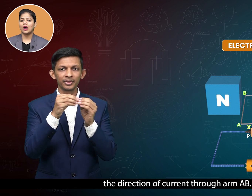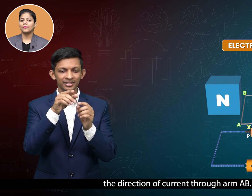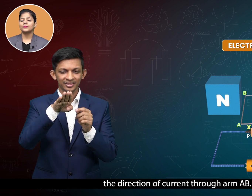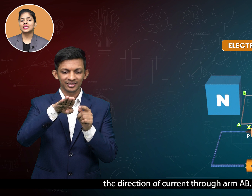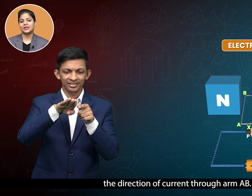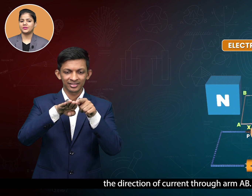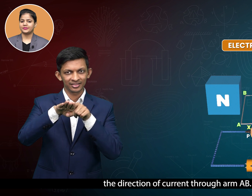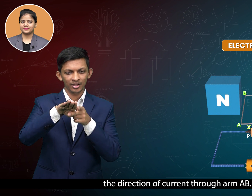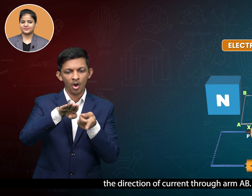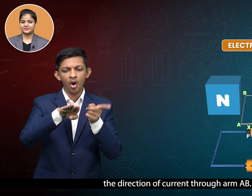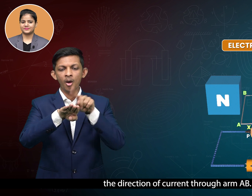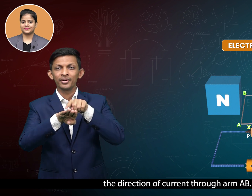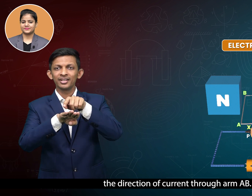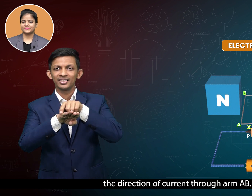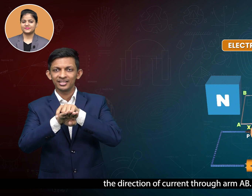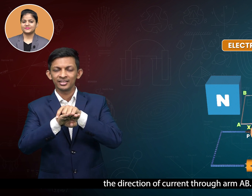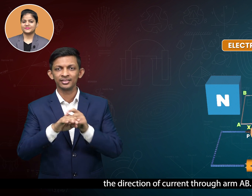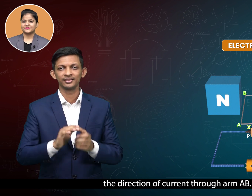through arm AB.